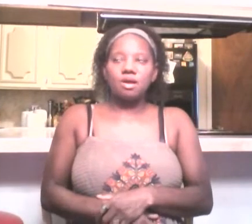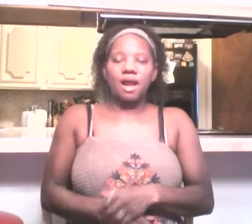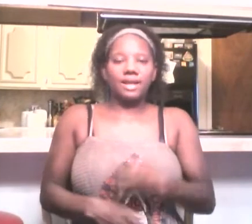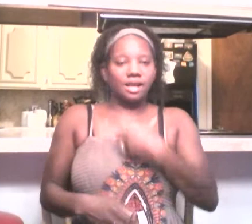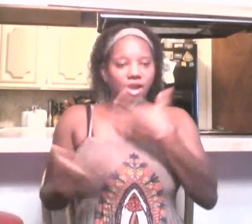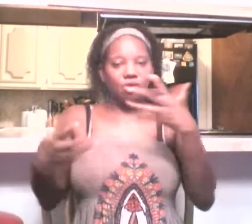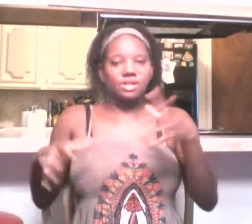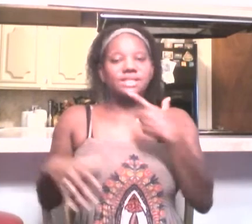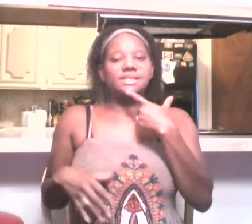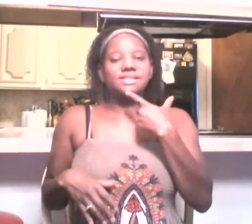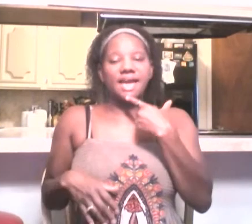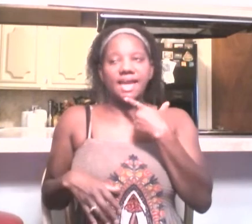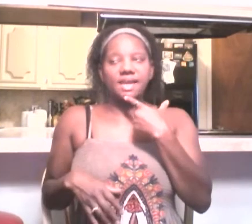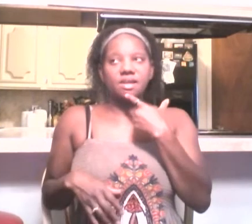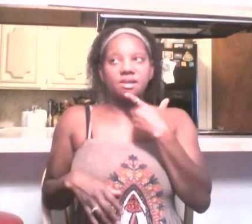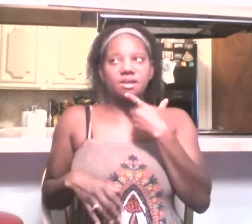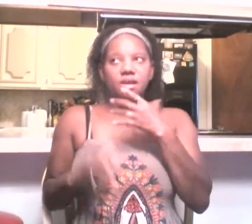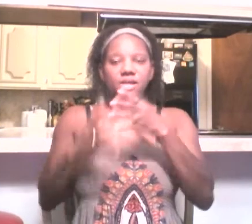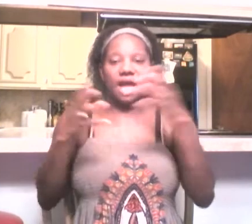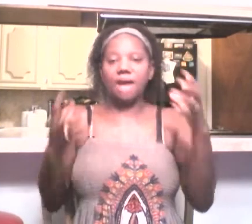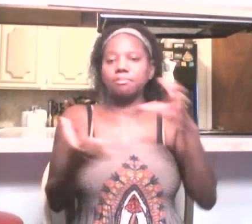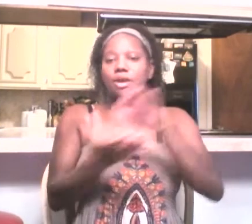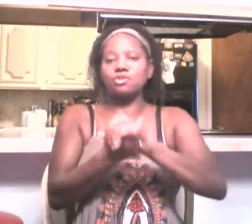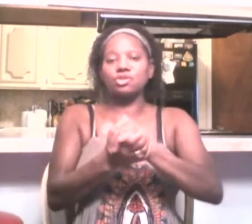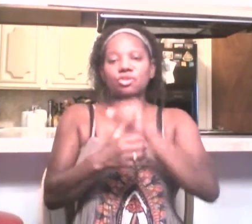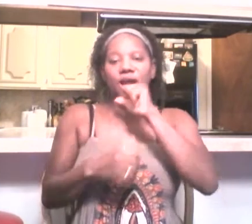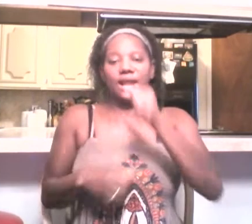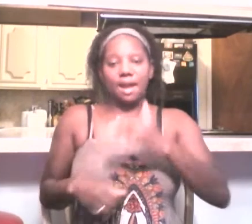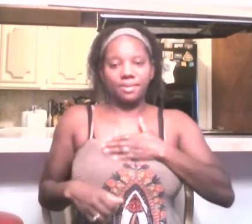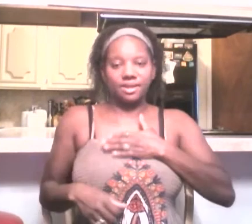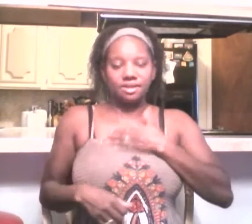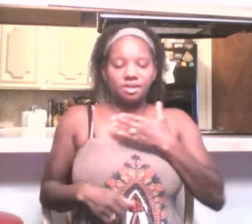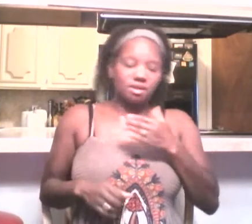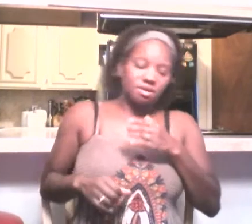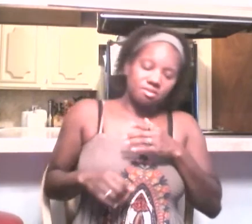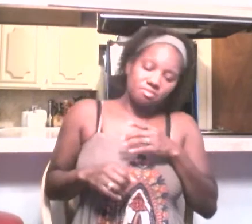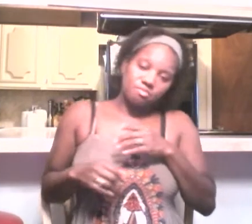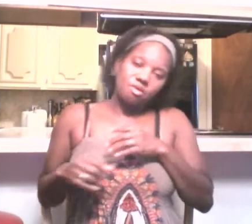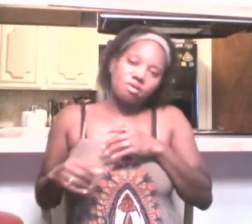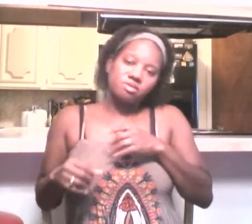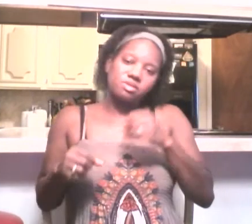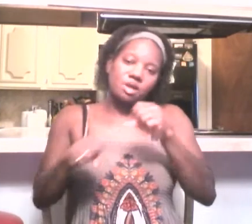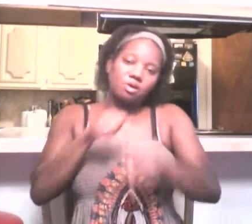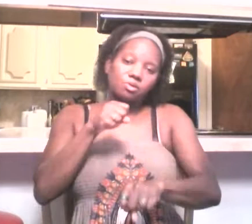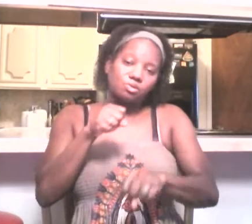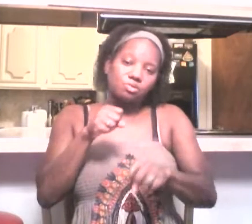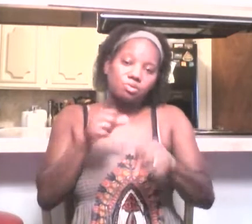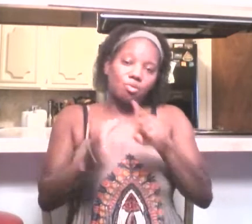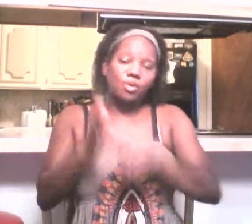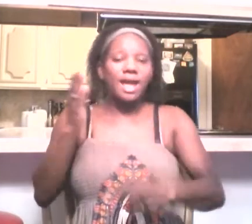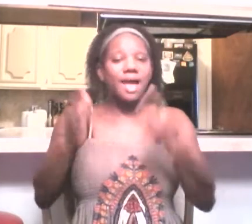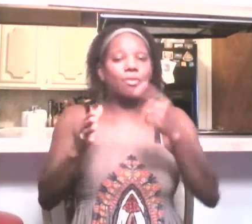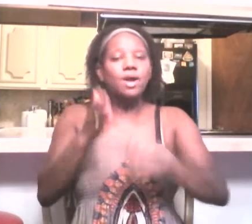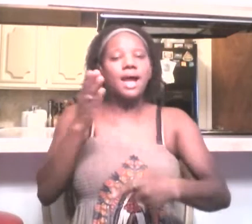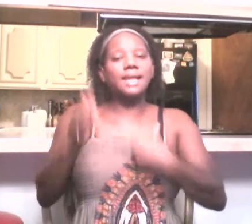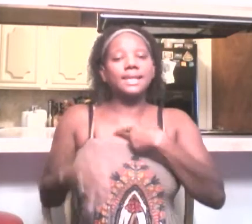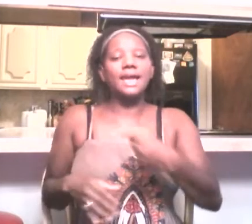And like I already did say, a lot of marriages are not happy. So what I like